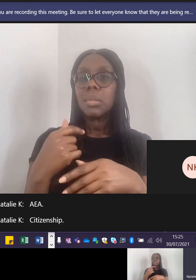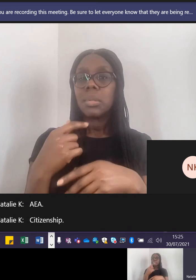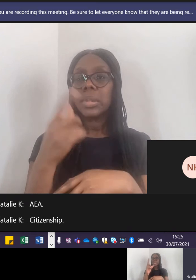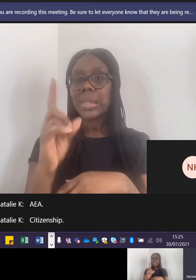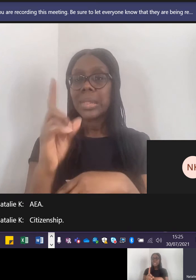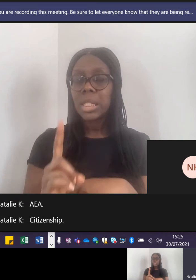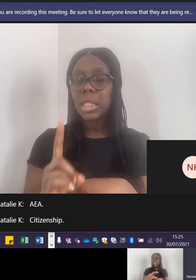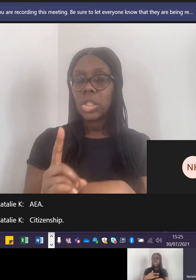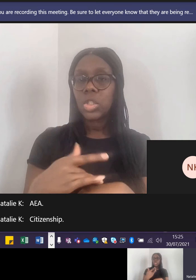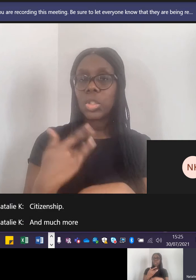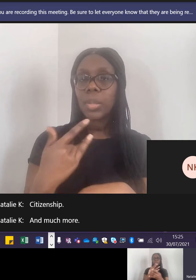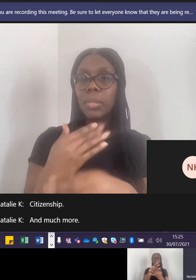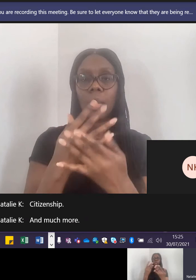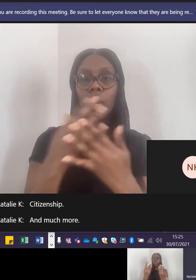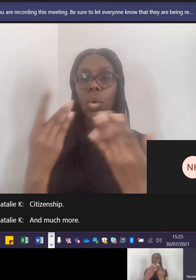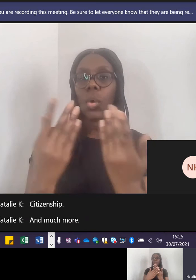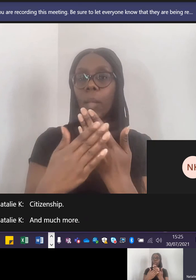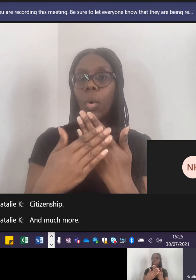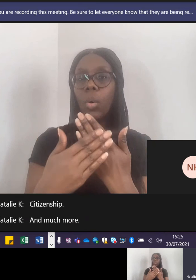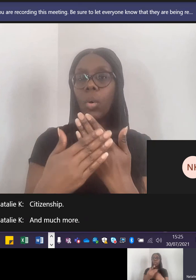and much more.